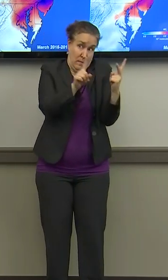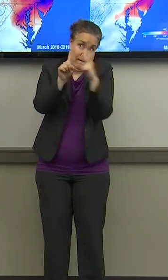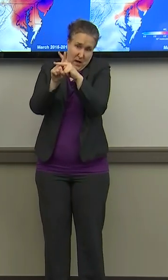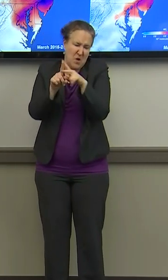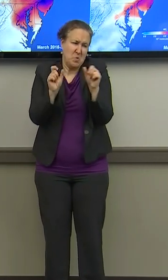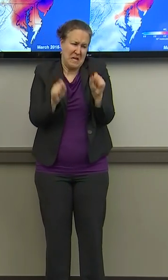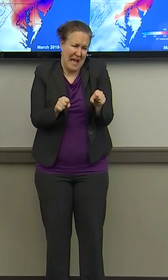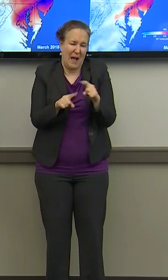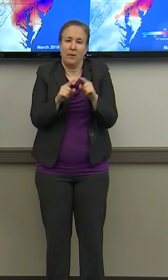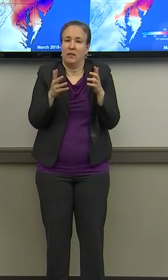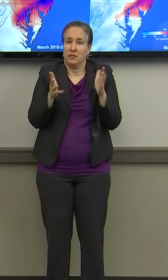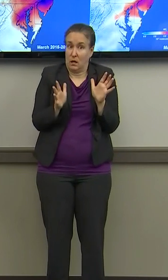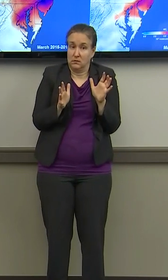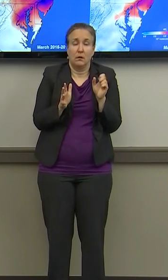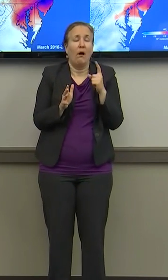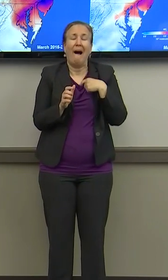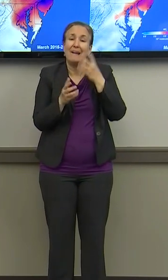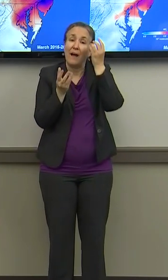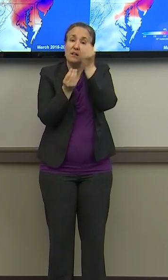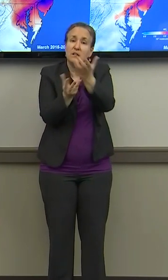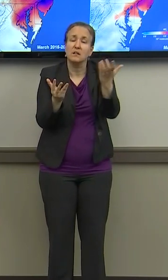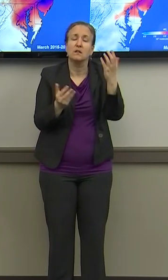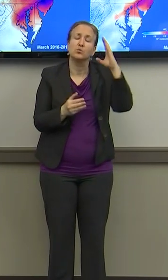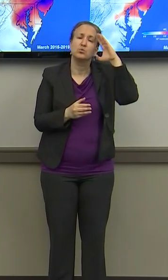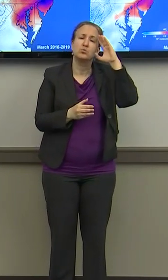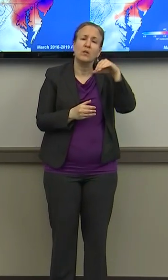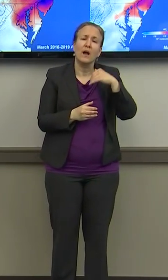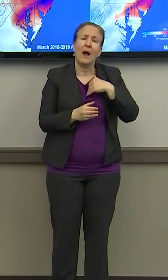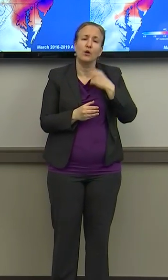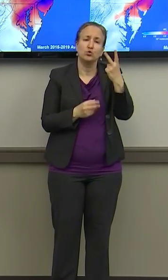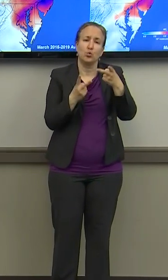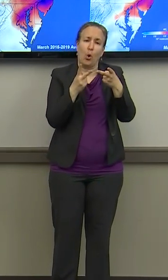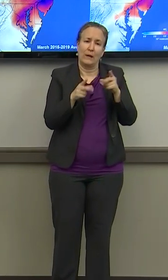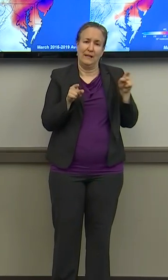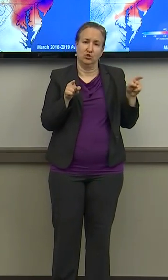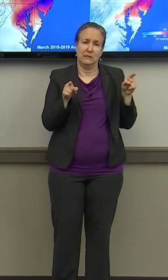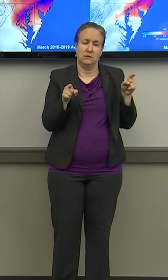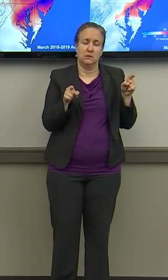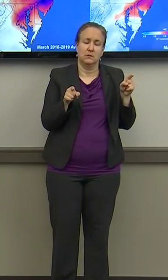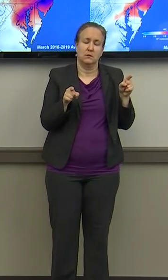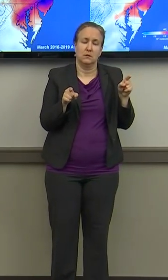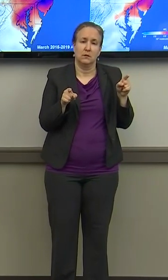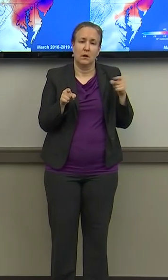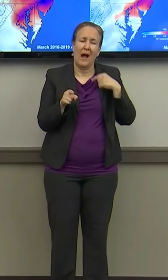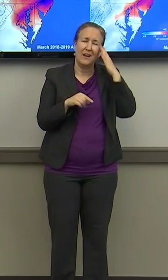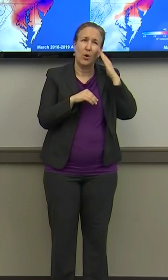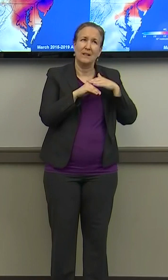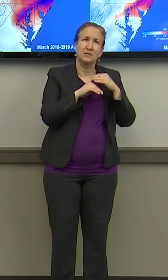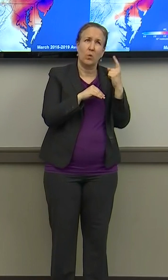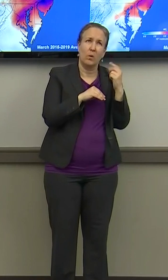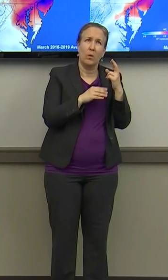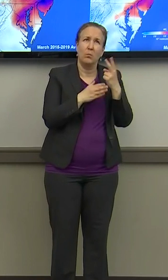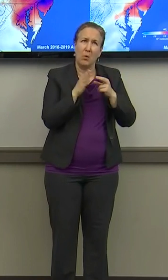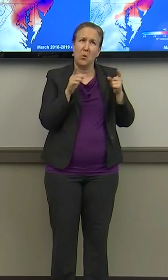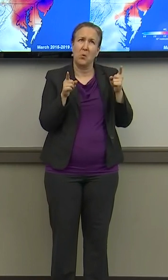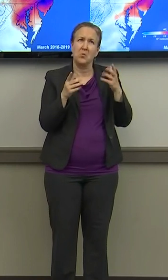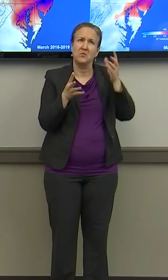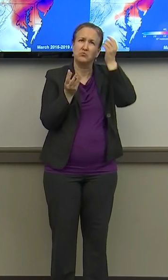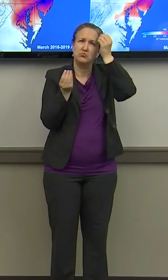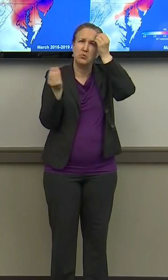go. I can share with you that there were 2 locations, and I know at least one, if not both of these, have been